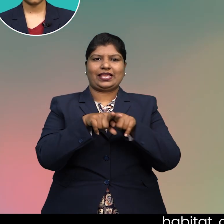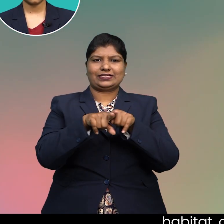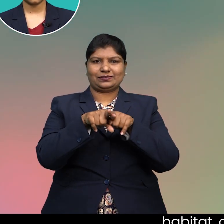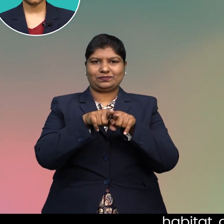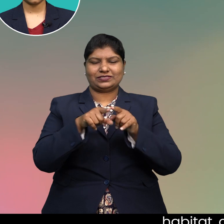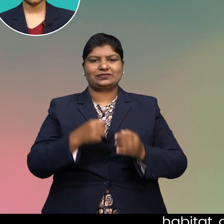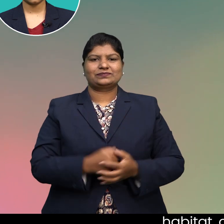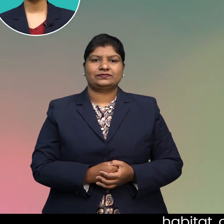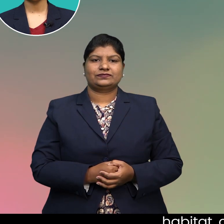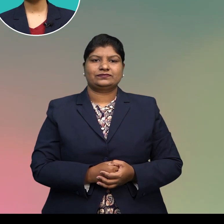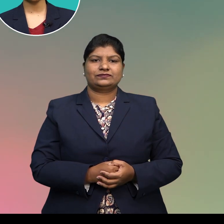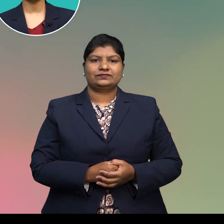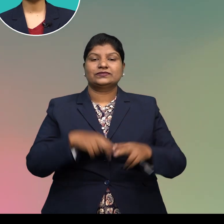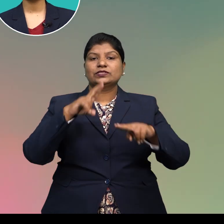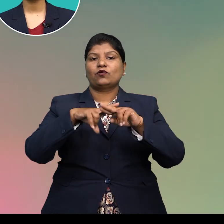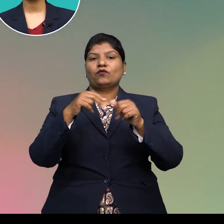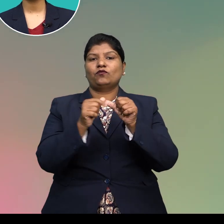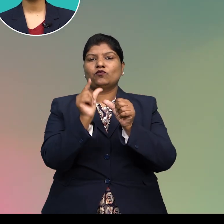Keywords.